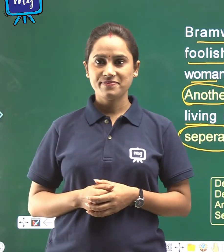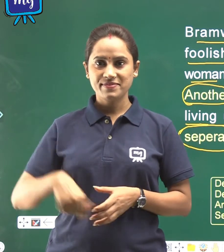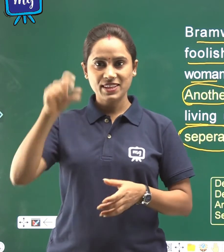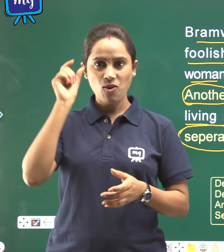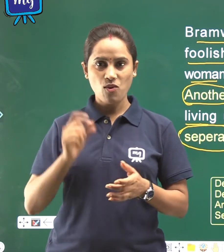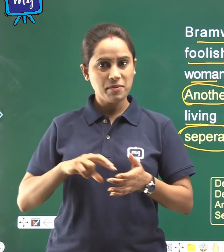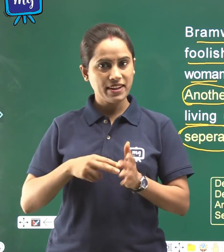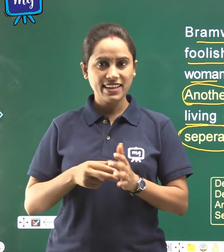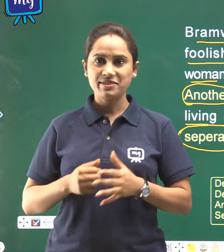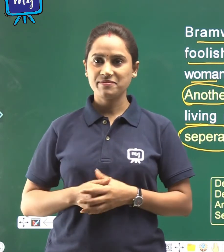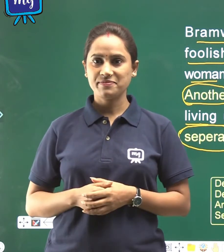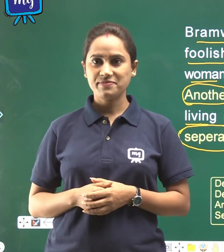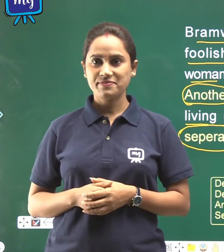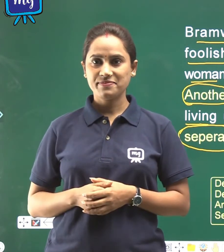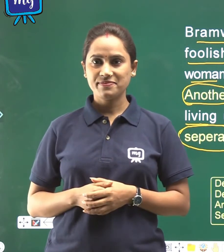Word meaning: